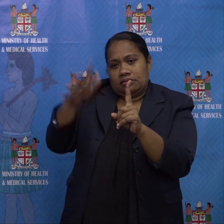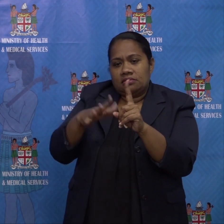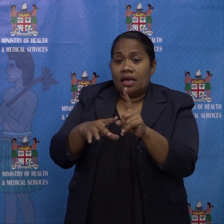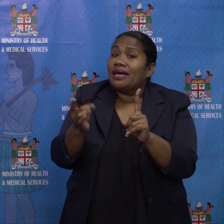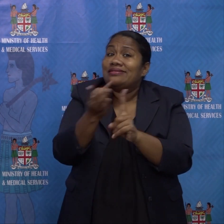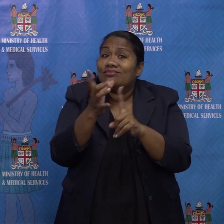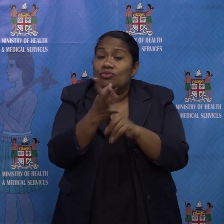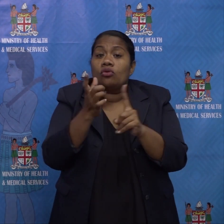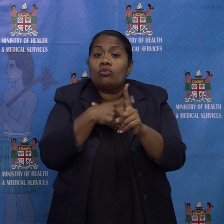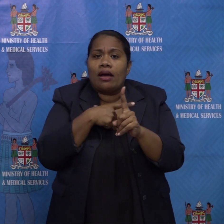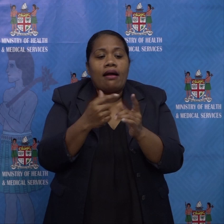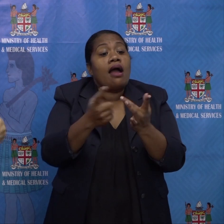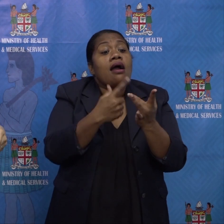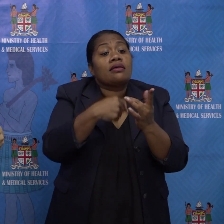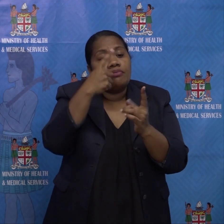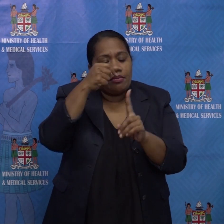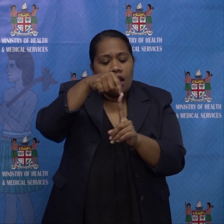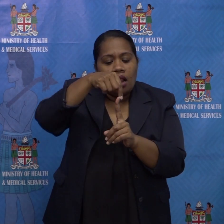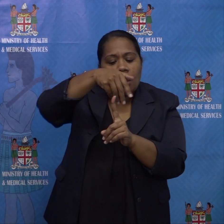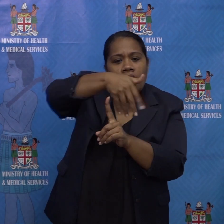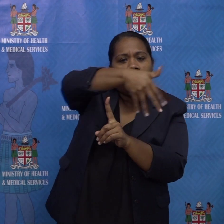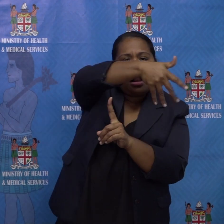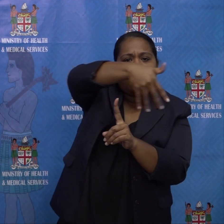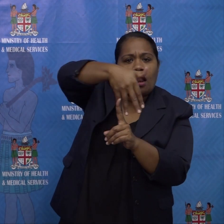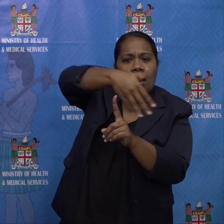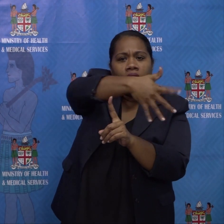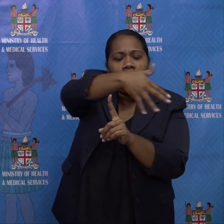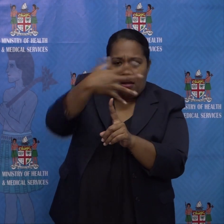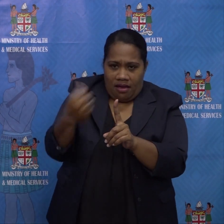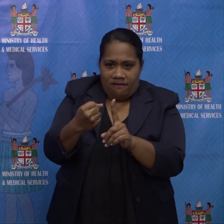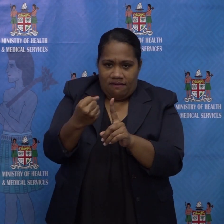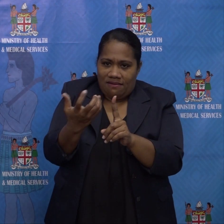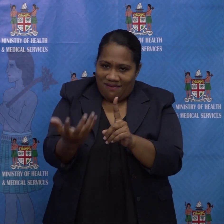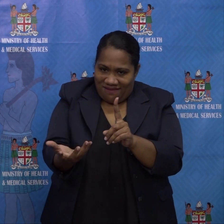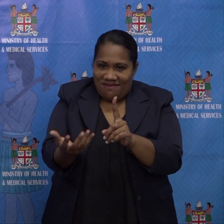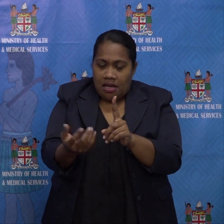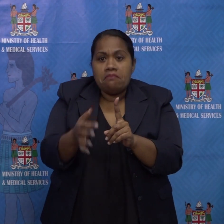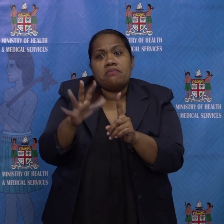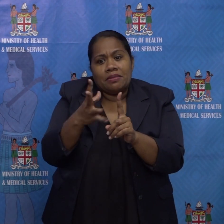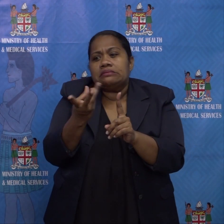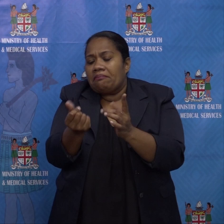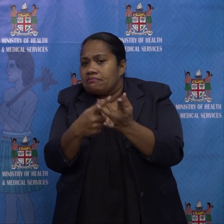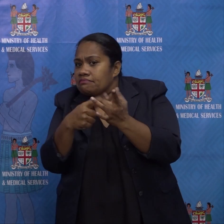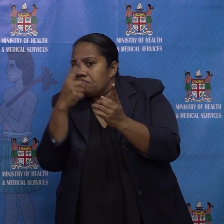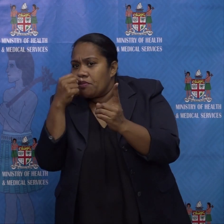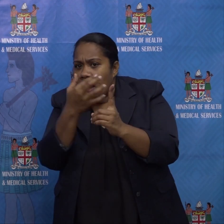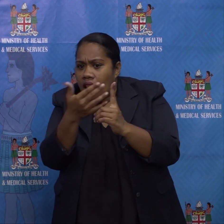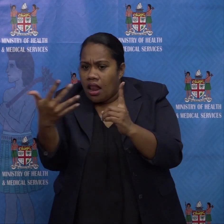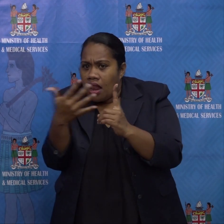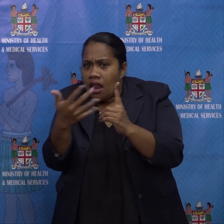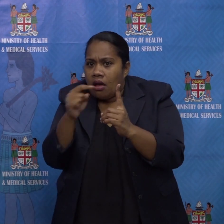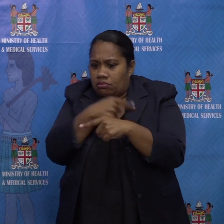in between him and that point. There may be other people beyond him that we haven't found. So that's a